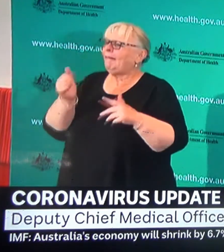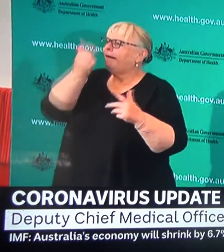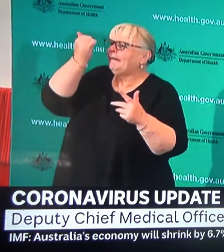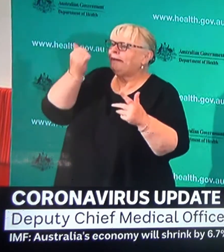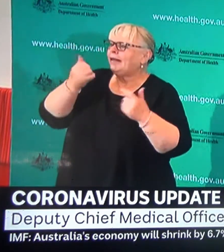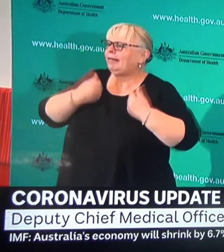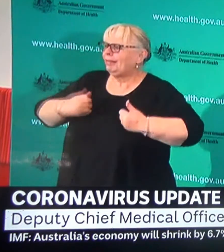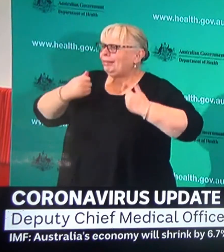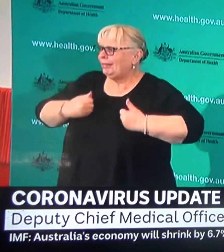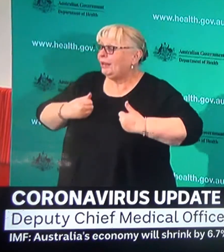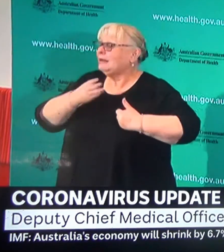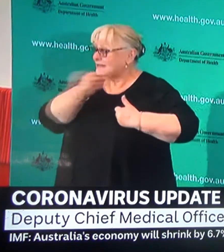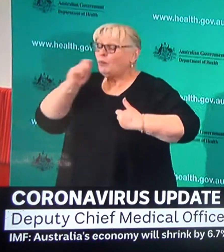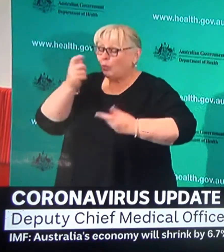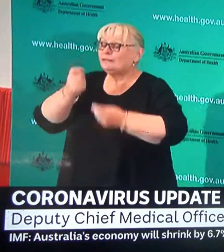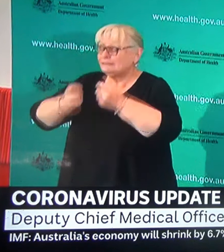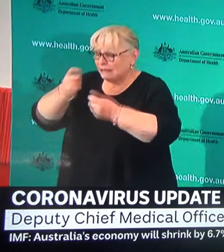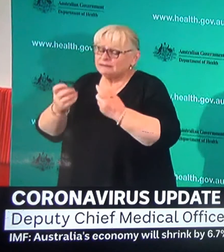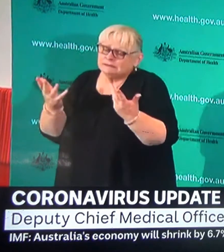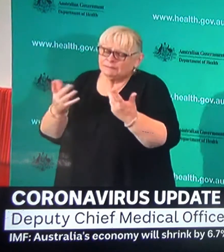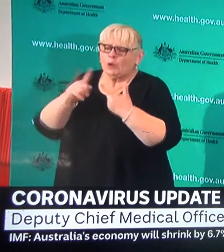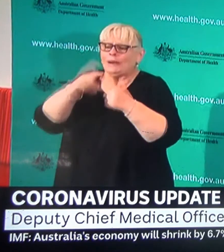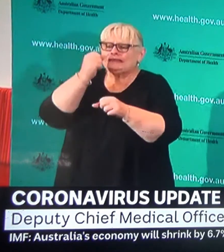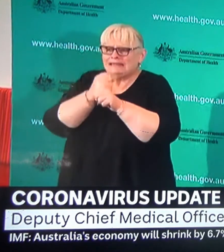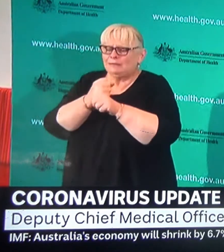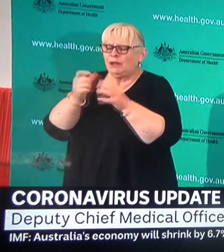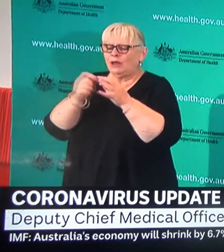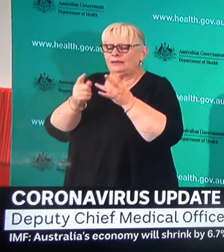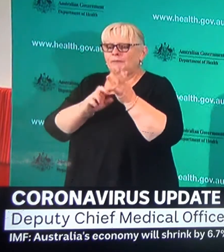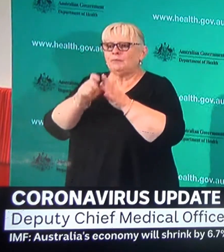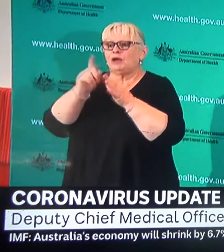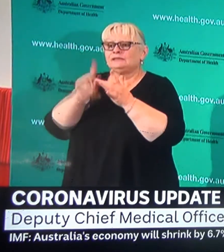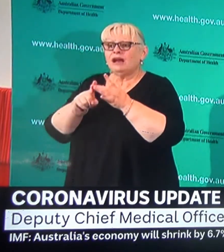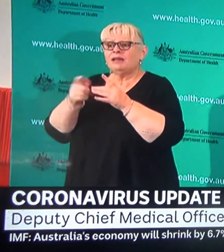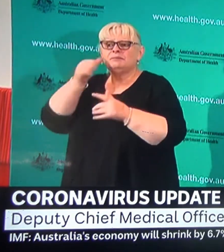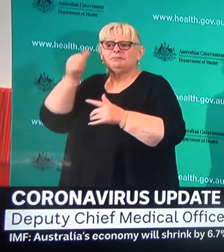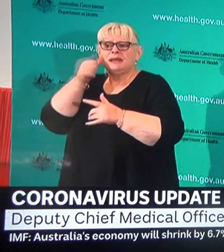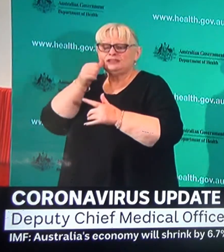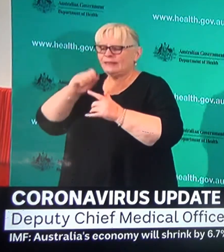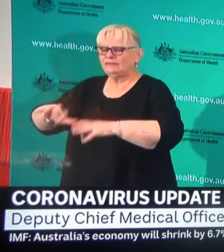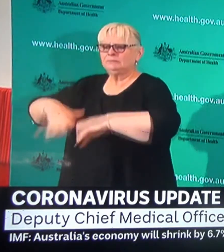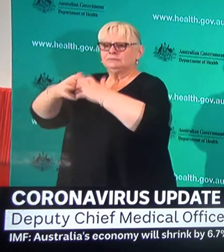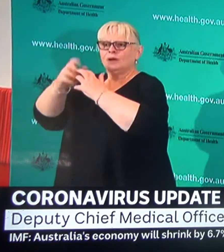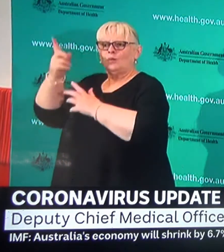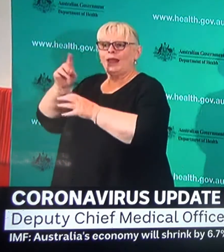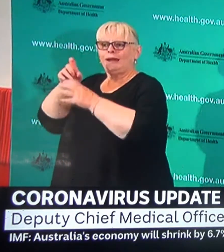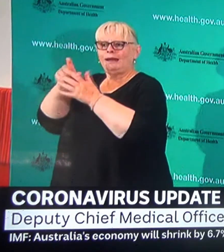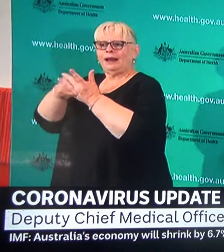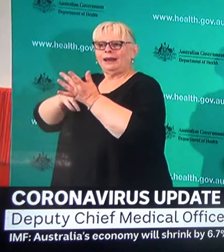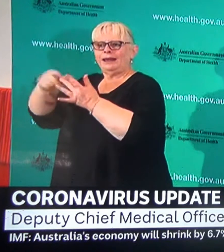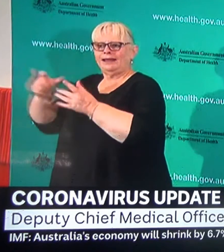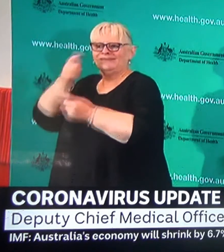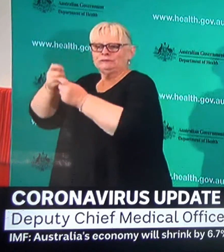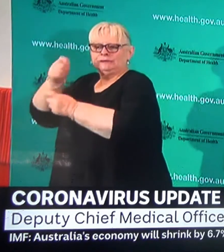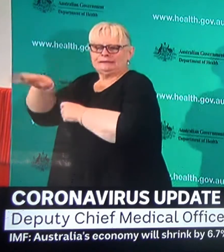can get you a test in some jurisdictions. A good example was the Bondi Beach pop-up clinic that happened a week ago in response to outbreaks. So